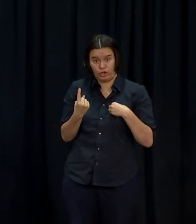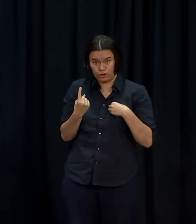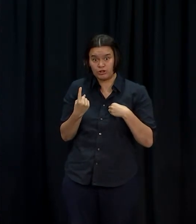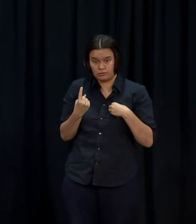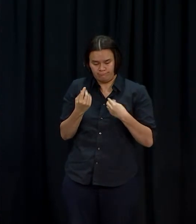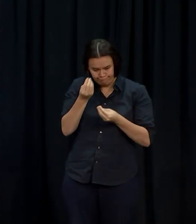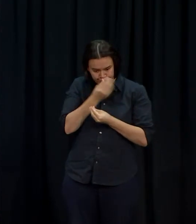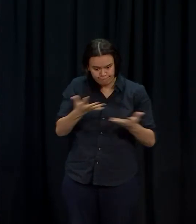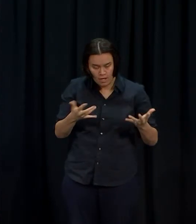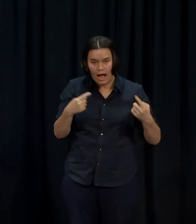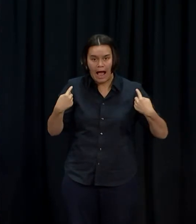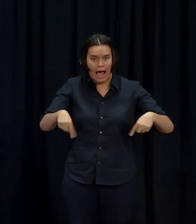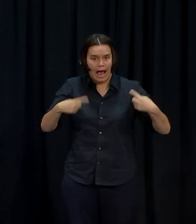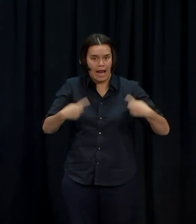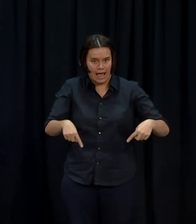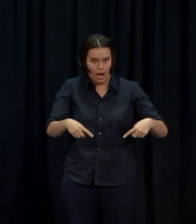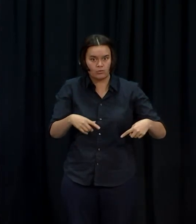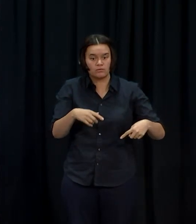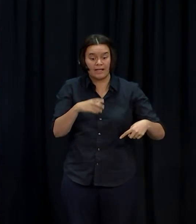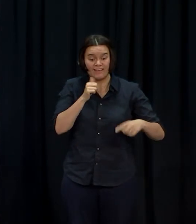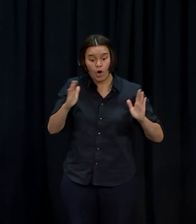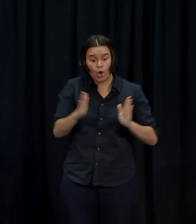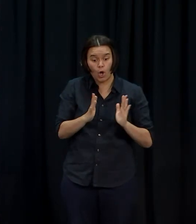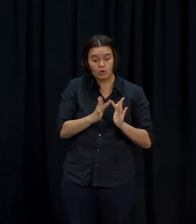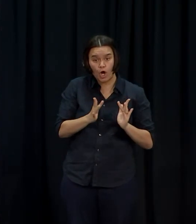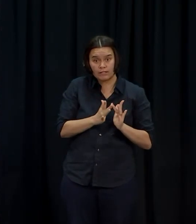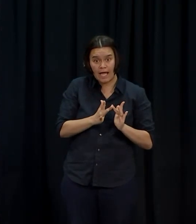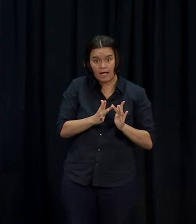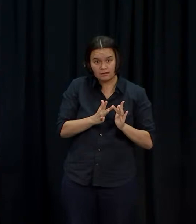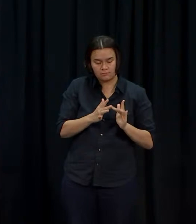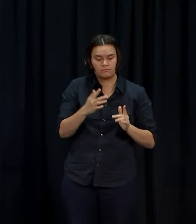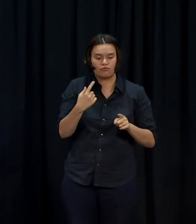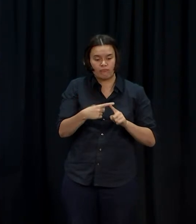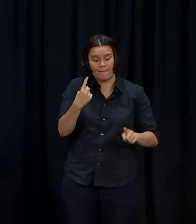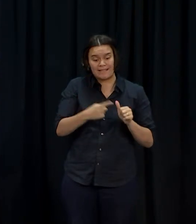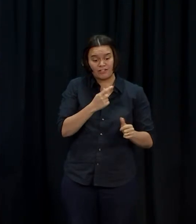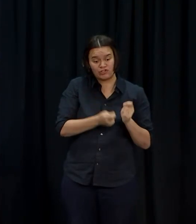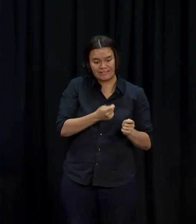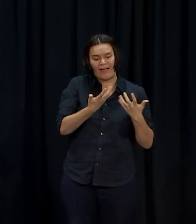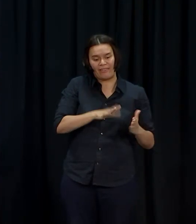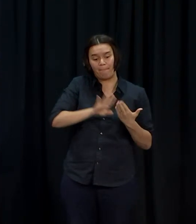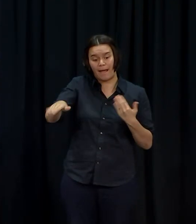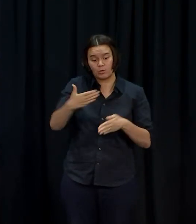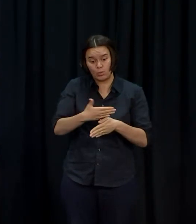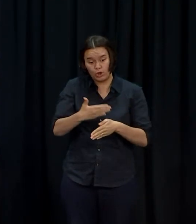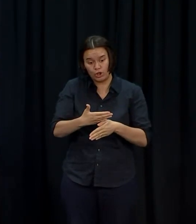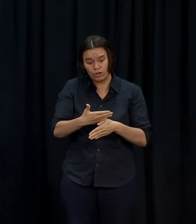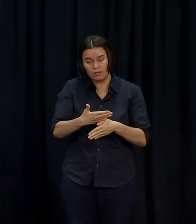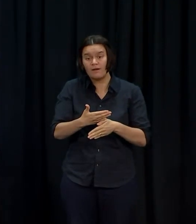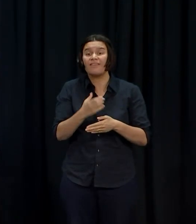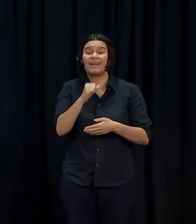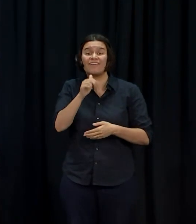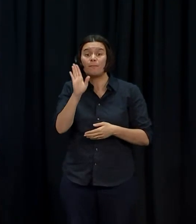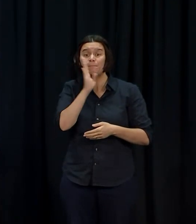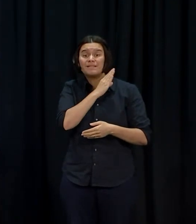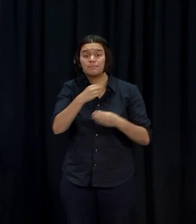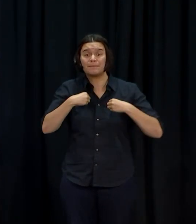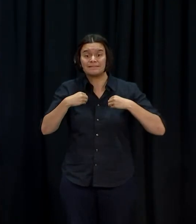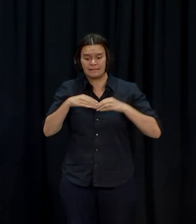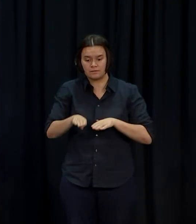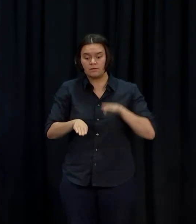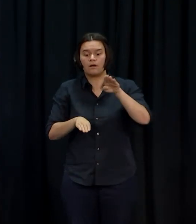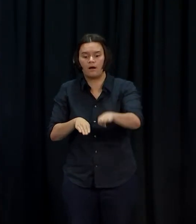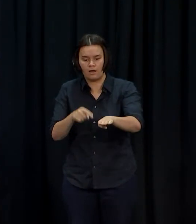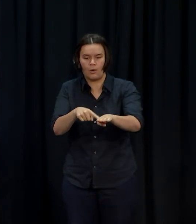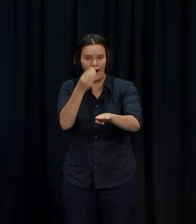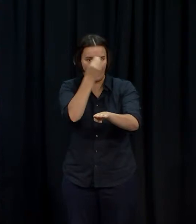need to from that process, and there'll be an opportunity for other businesses to apply to be in that. Can I just follow up? What Sorry. will that time